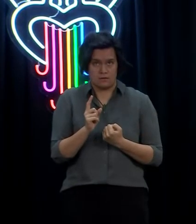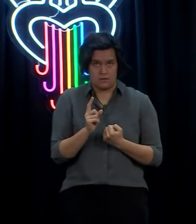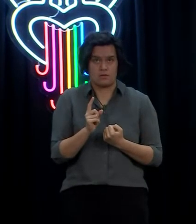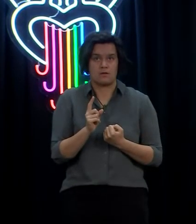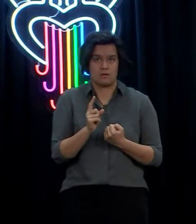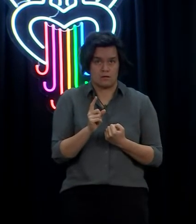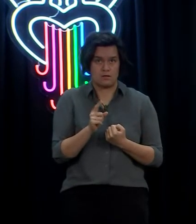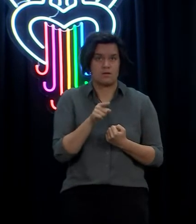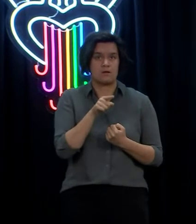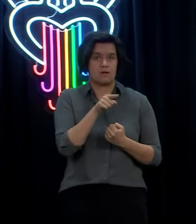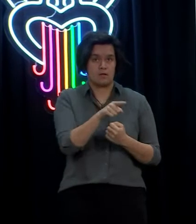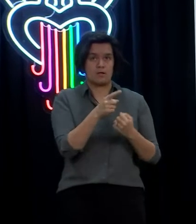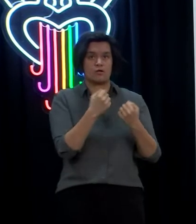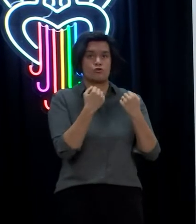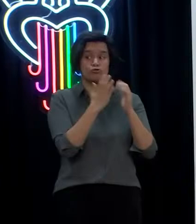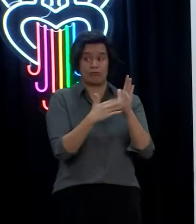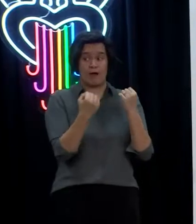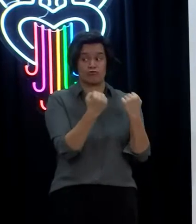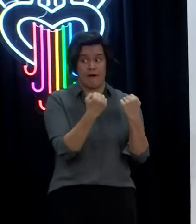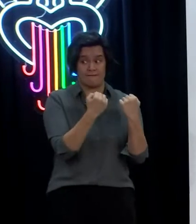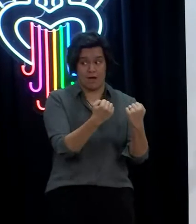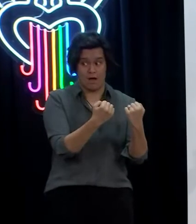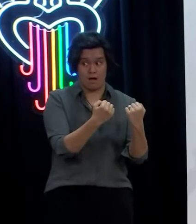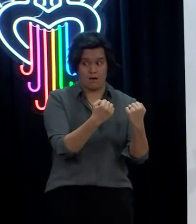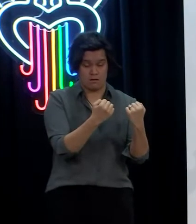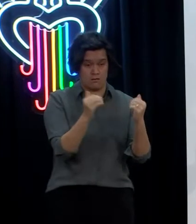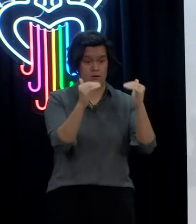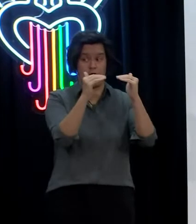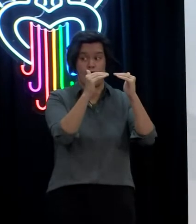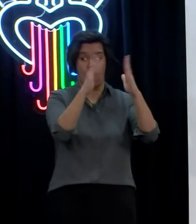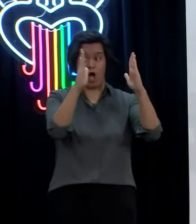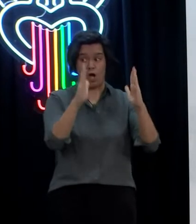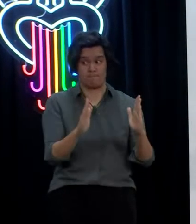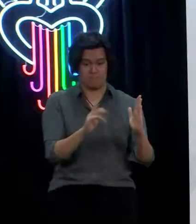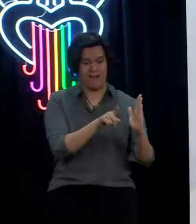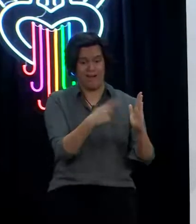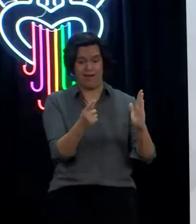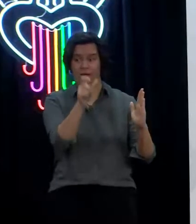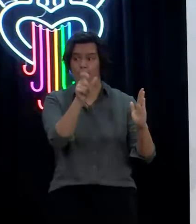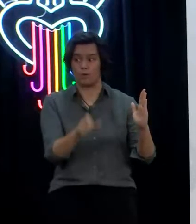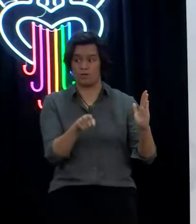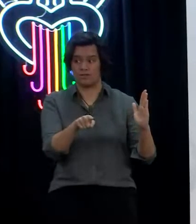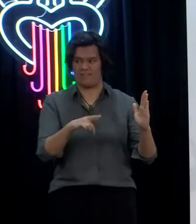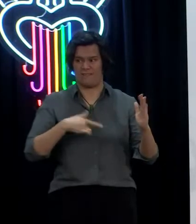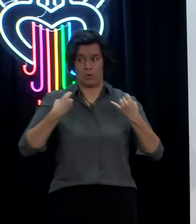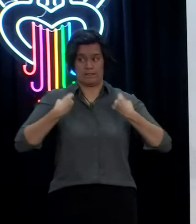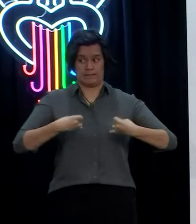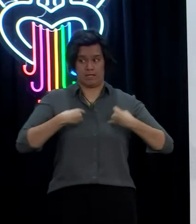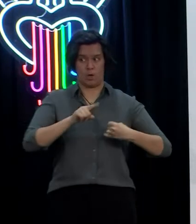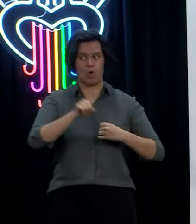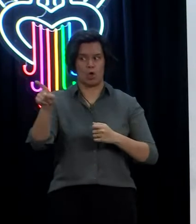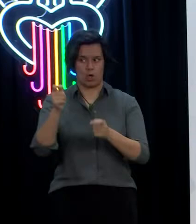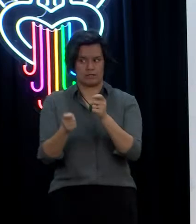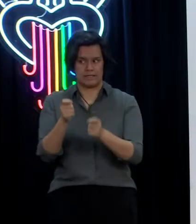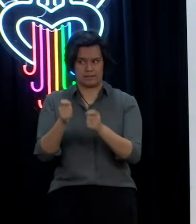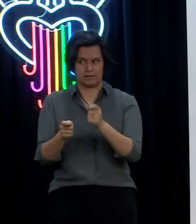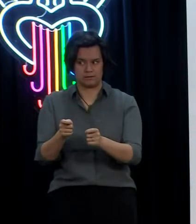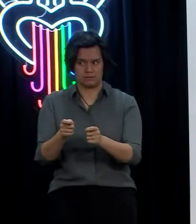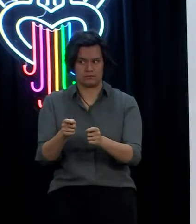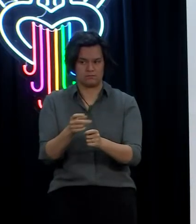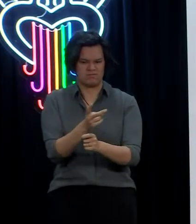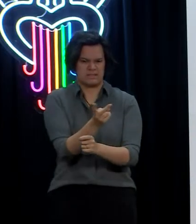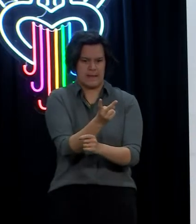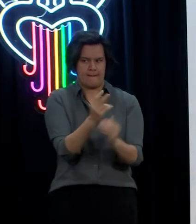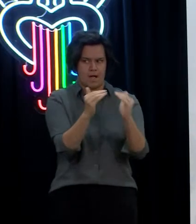household was symptomatic and went and got tested, which is exactly what we want to happen. This truck driver was a household